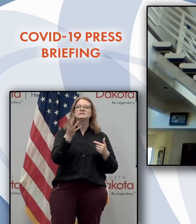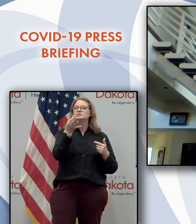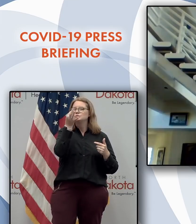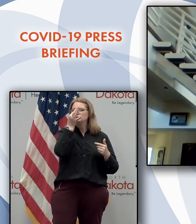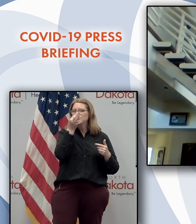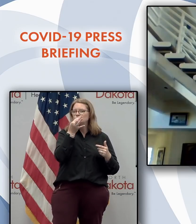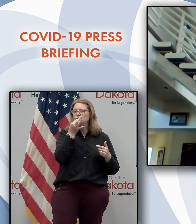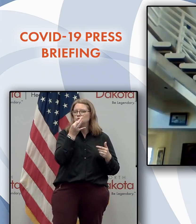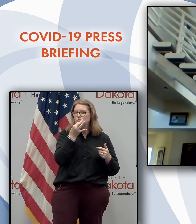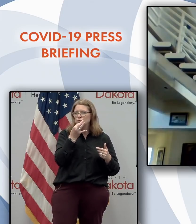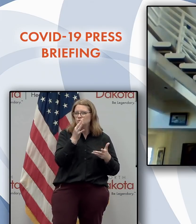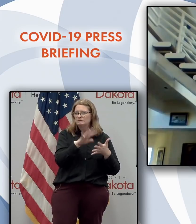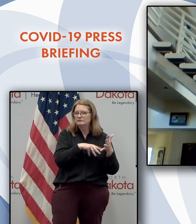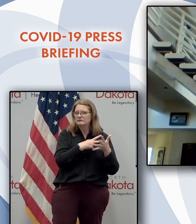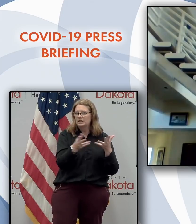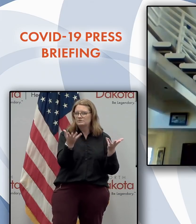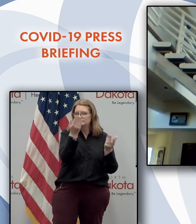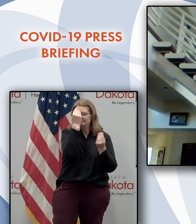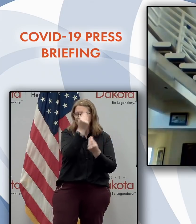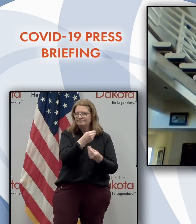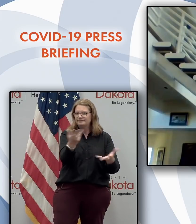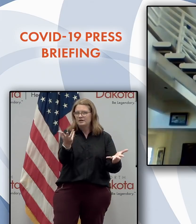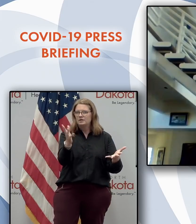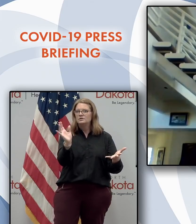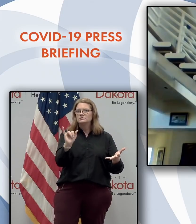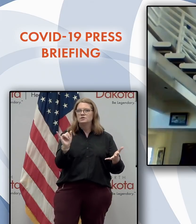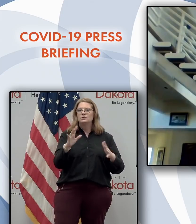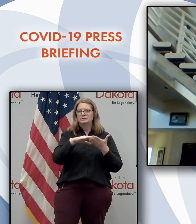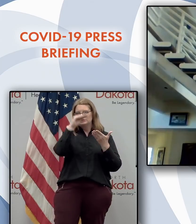near future as soon as it's finalized.